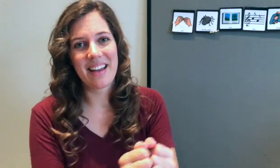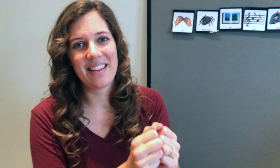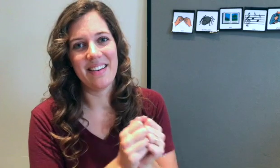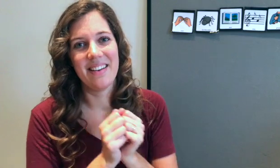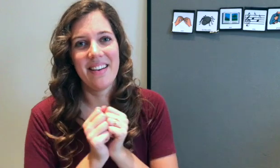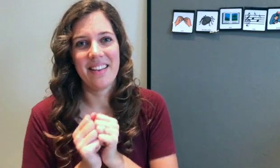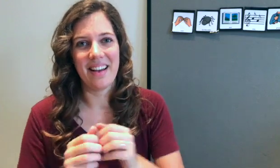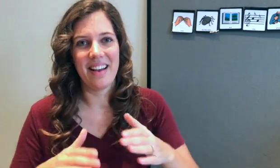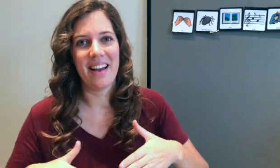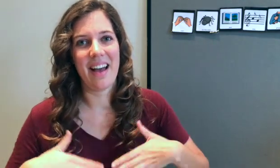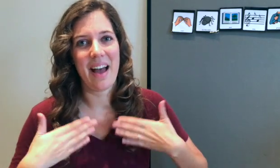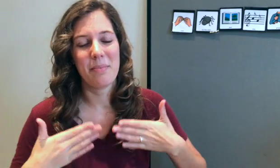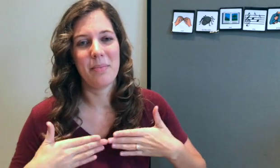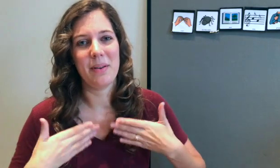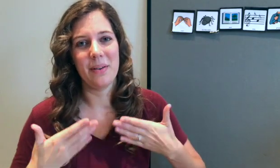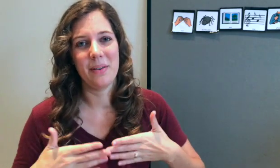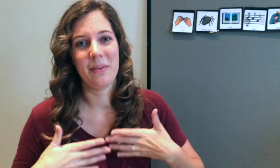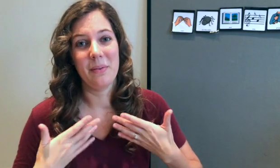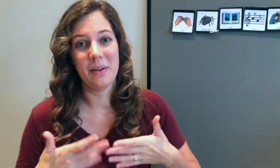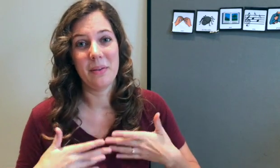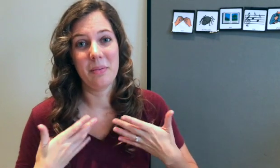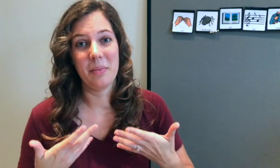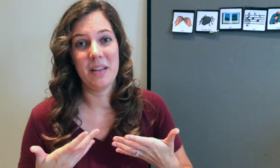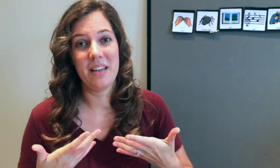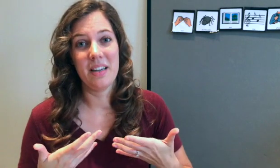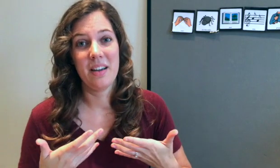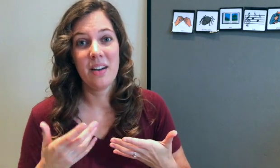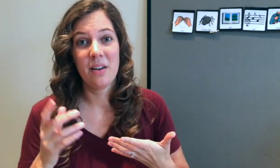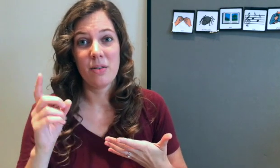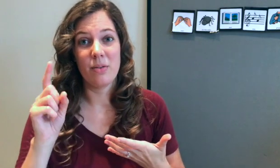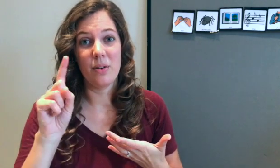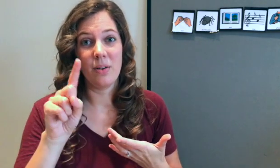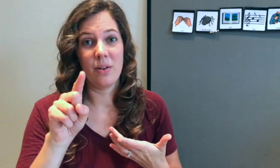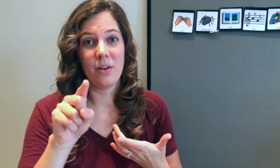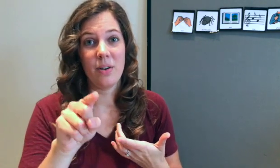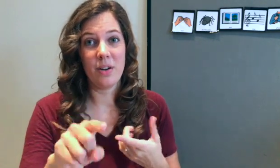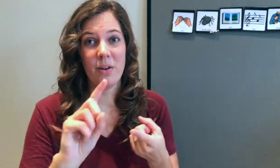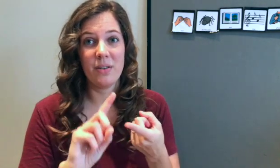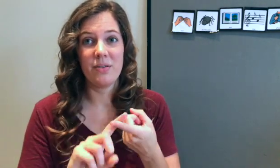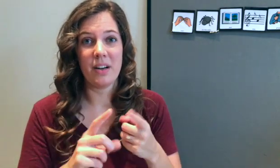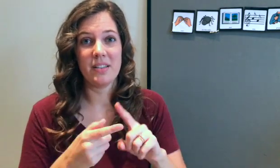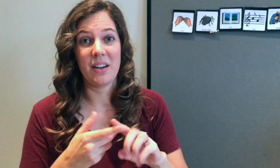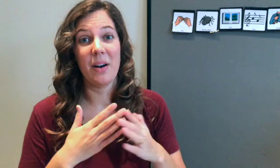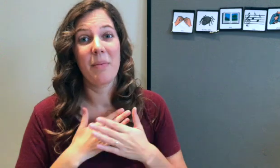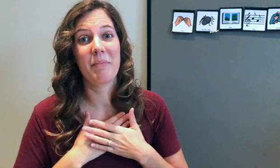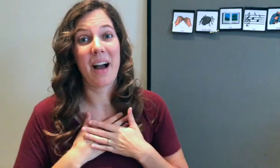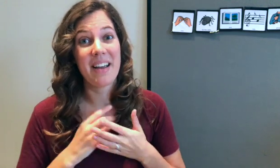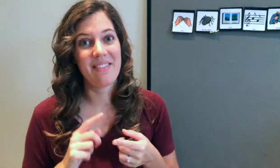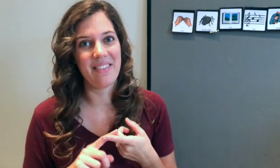together, the happier we'll be. For your friends are my